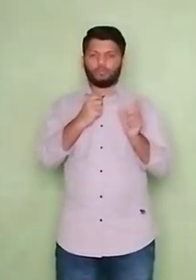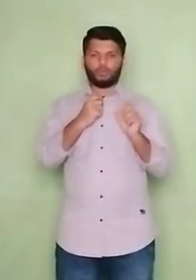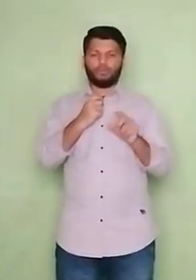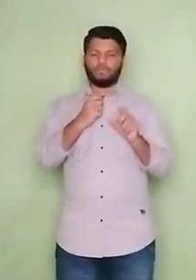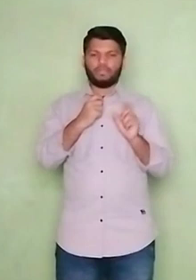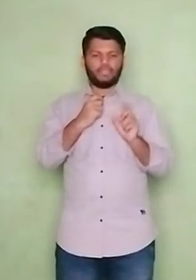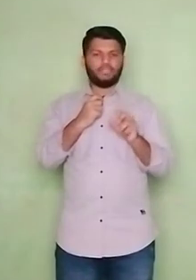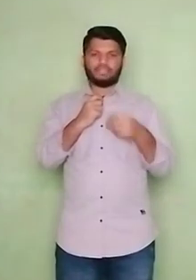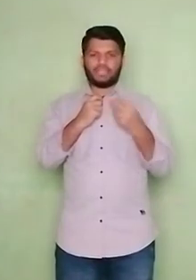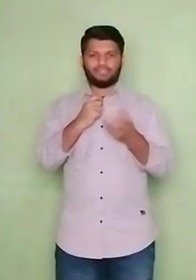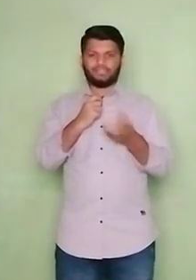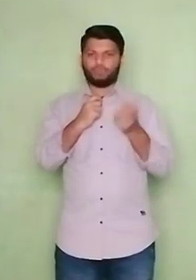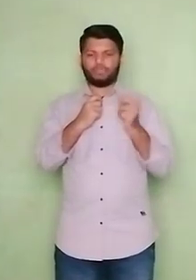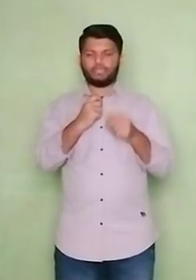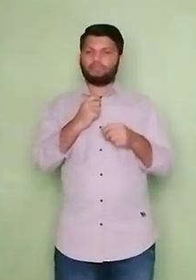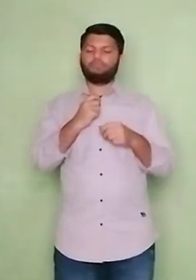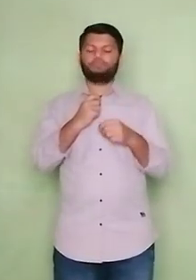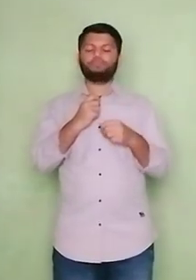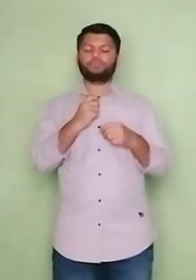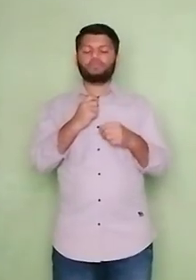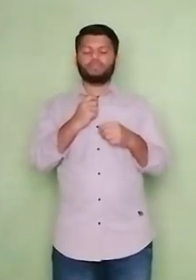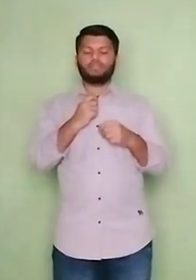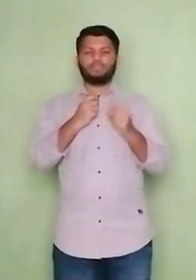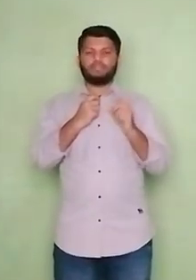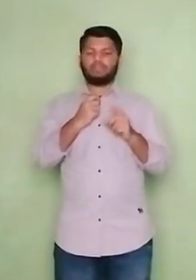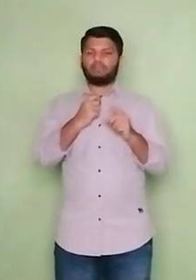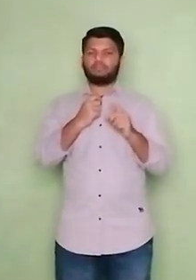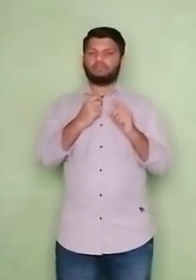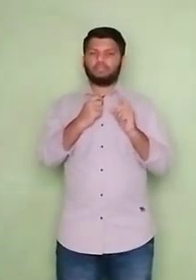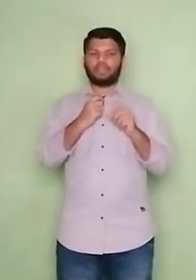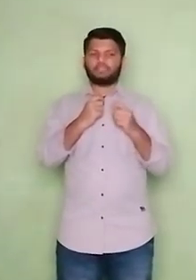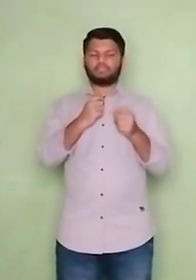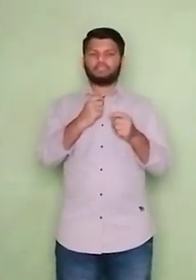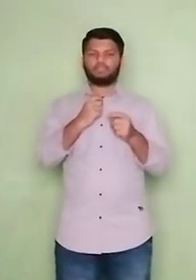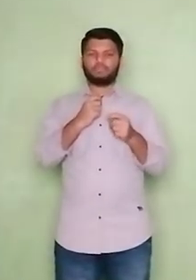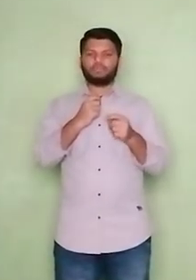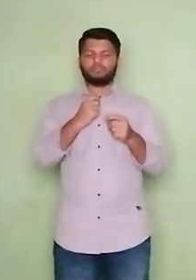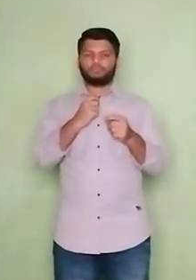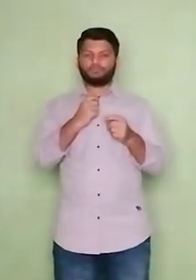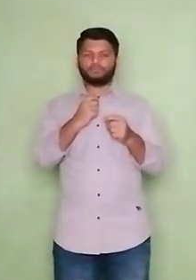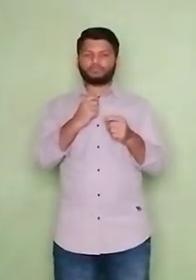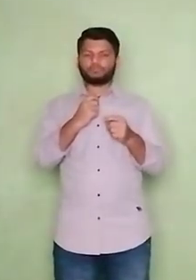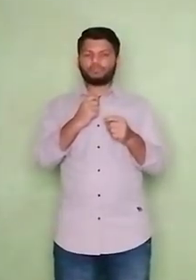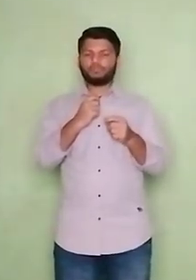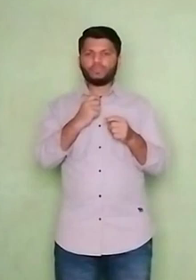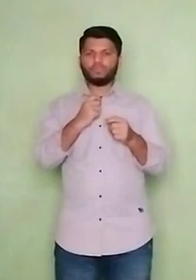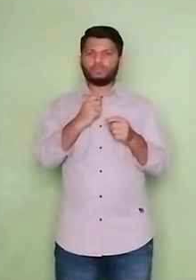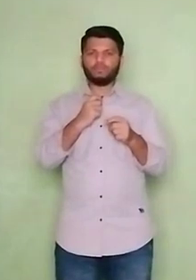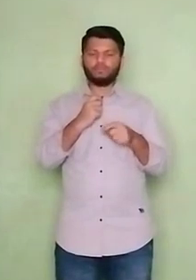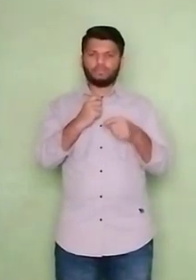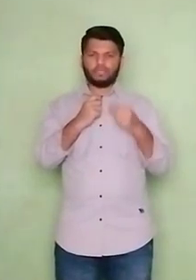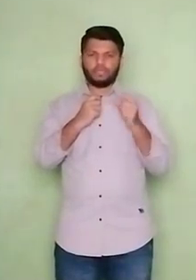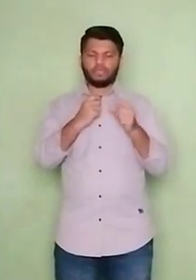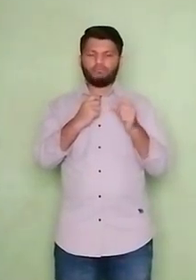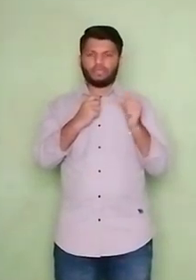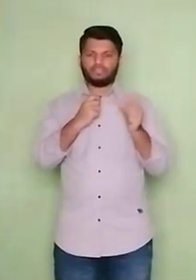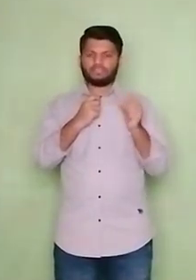code is executed. Then the next is the if else